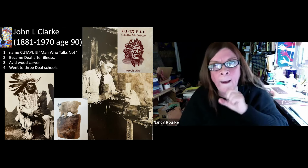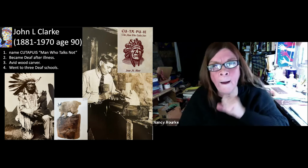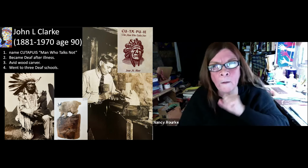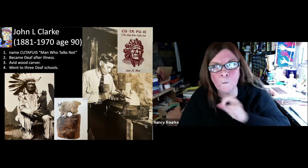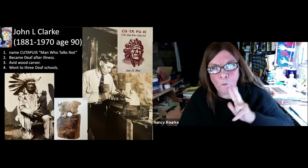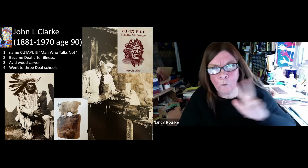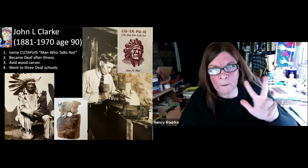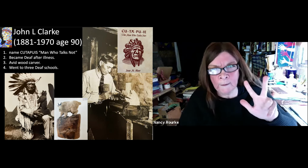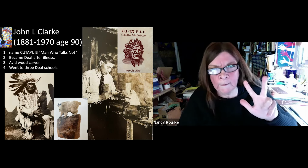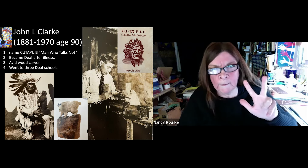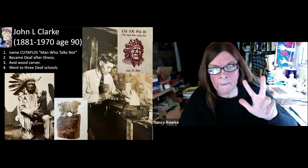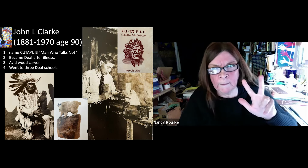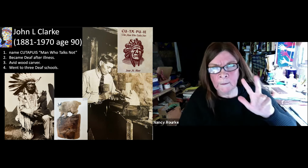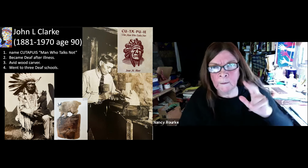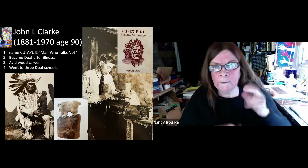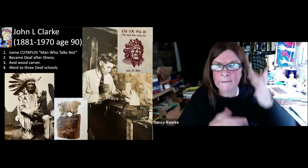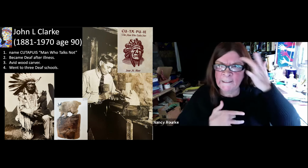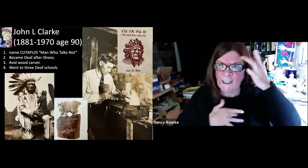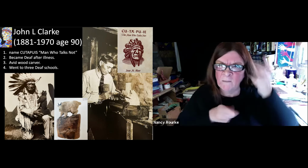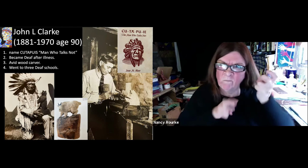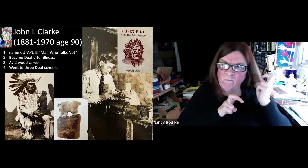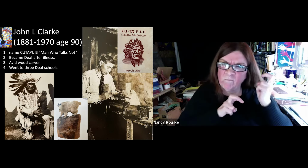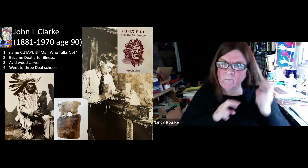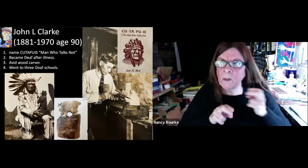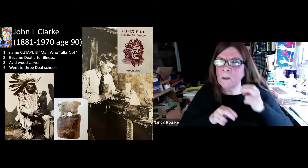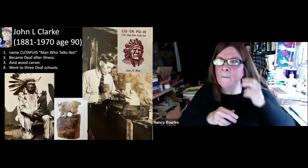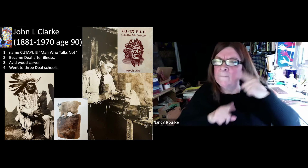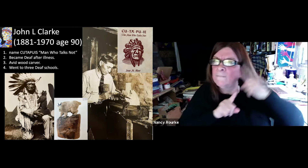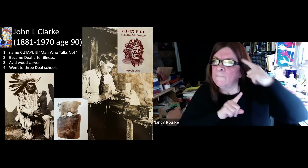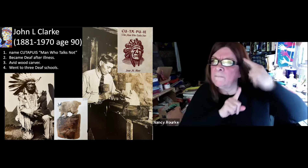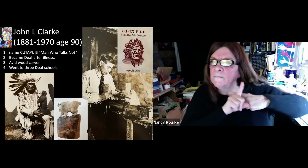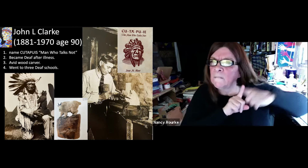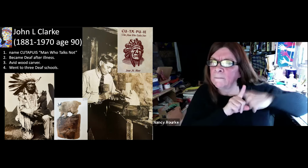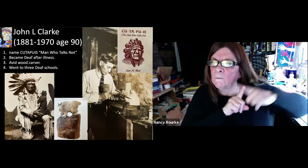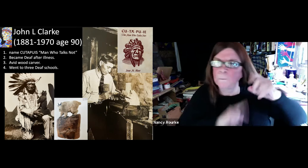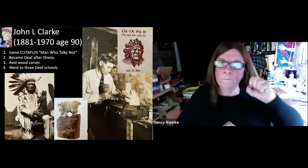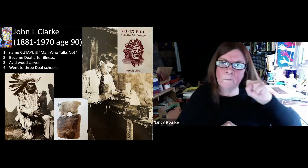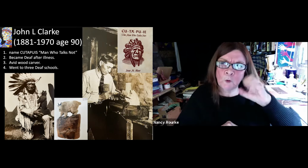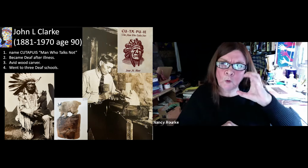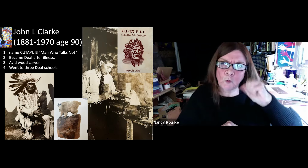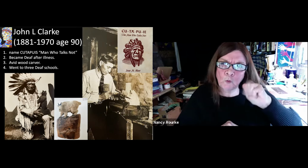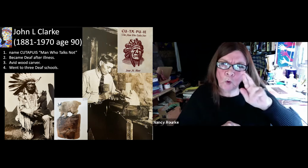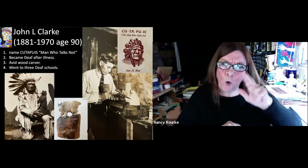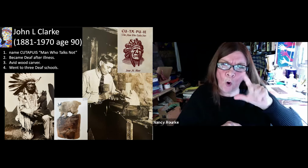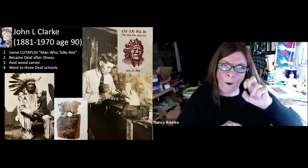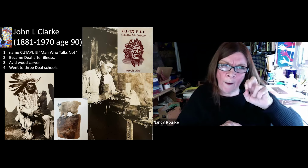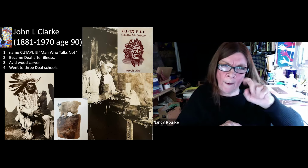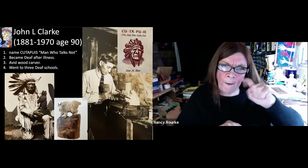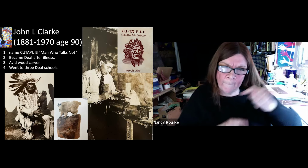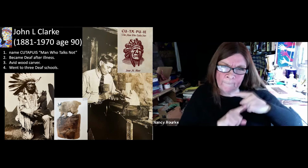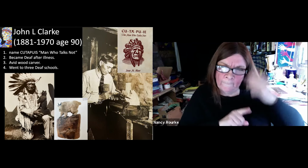Now John became deaf. At the age of three. He fell ill. Had a fever.